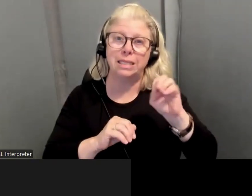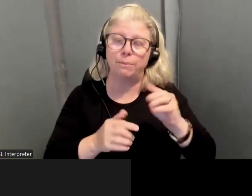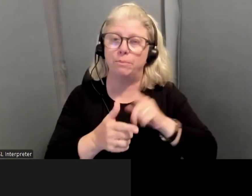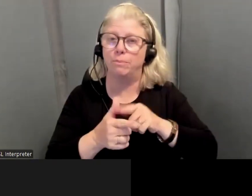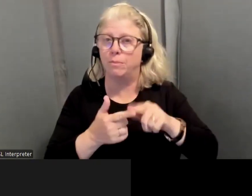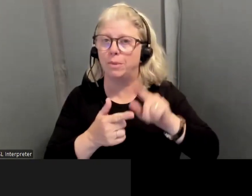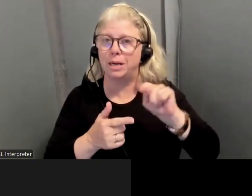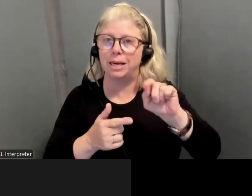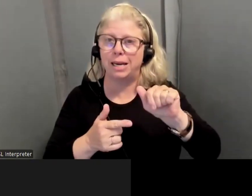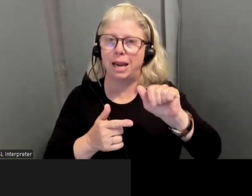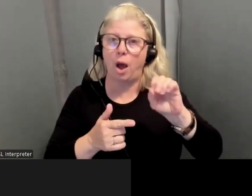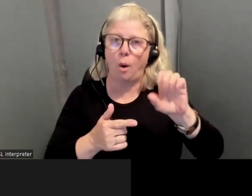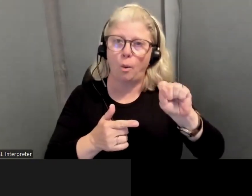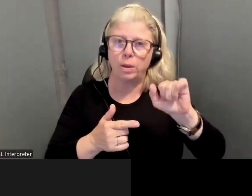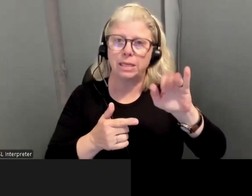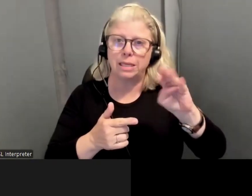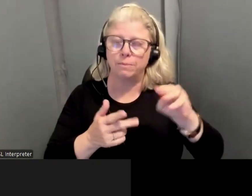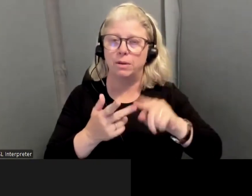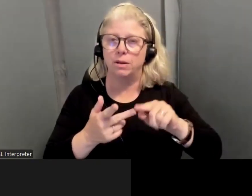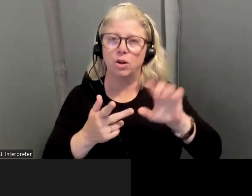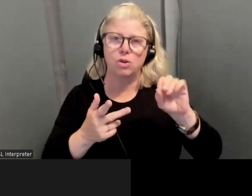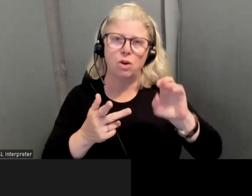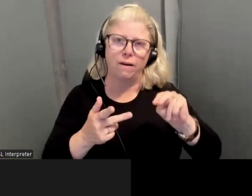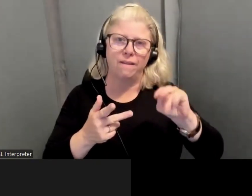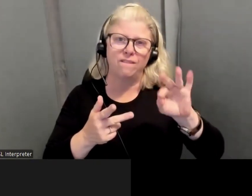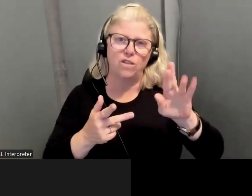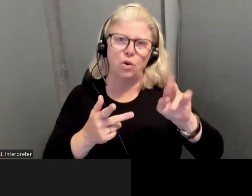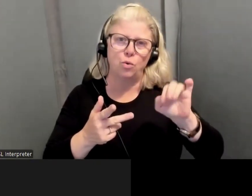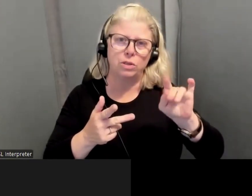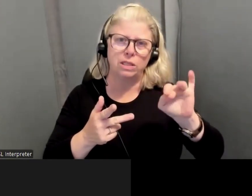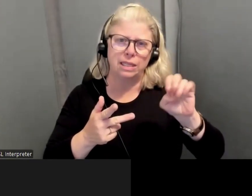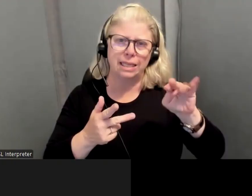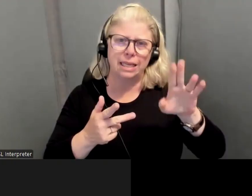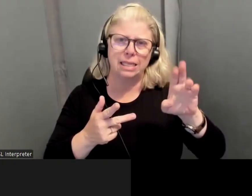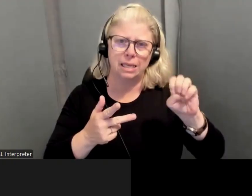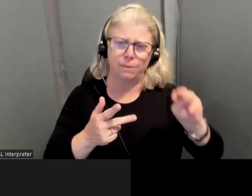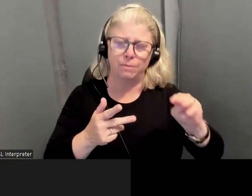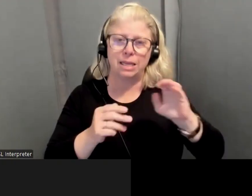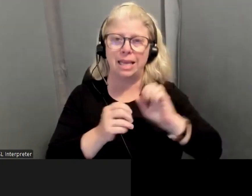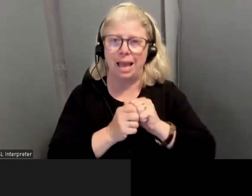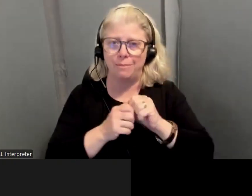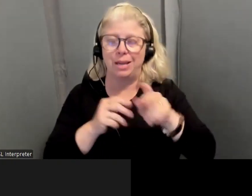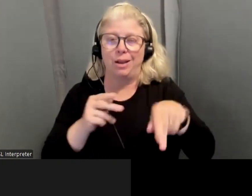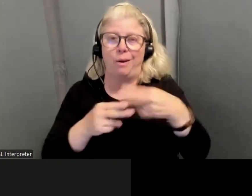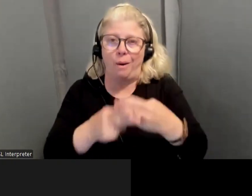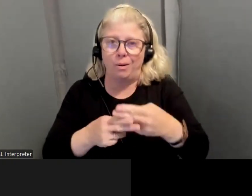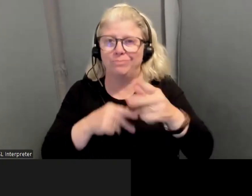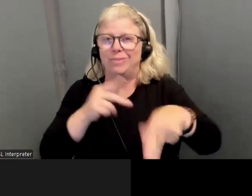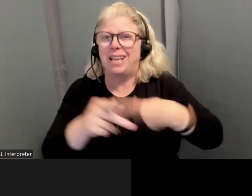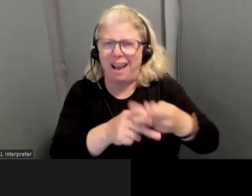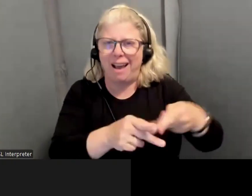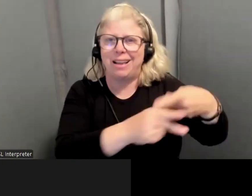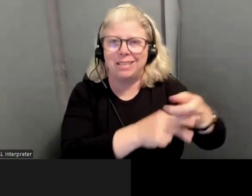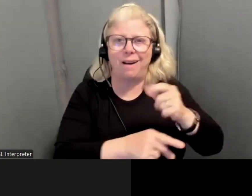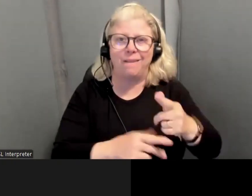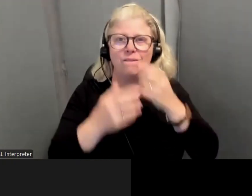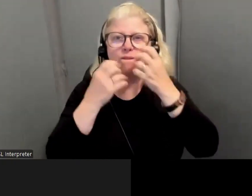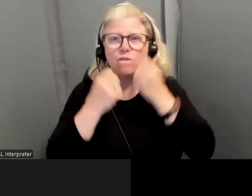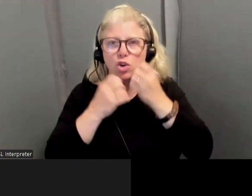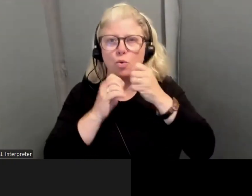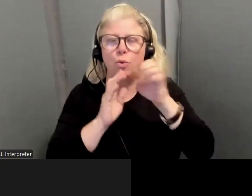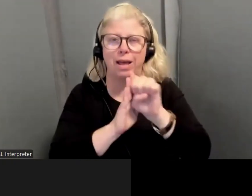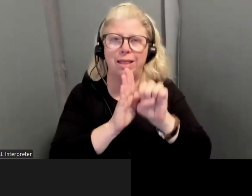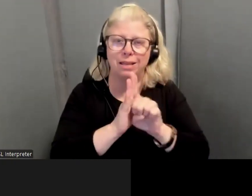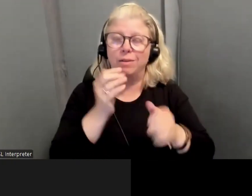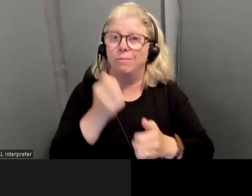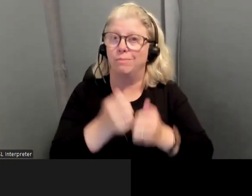and Confucianism can be understood, or can be rephrased at least, as kinds of virtue ethics. But the best